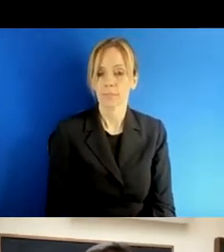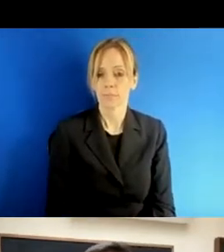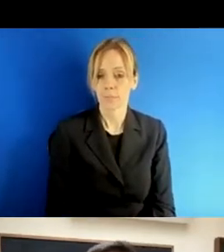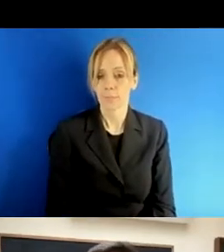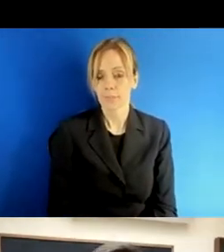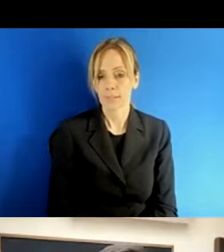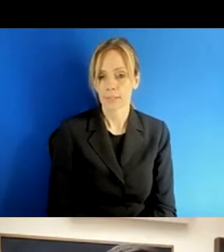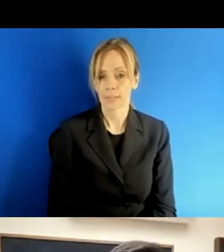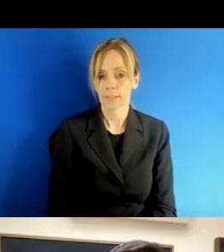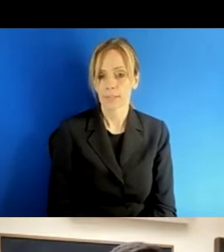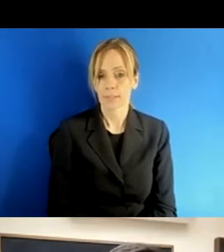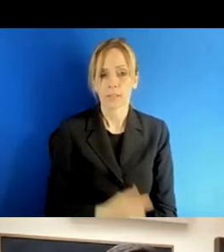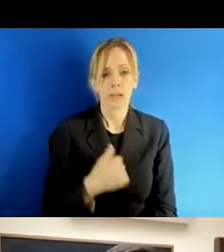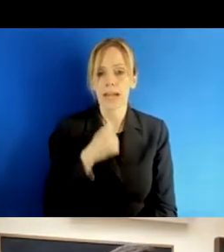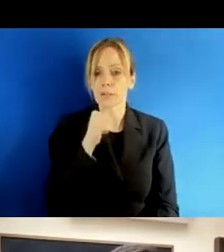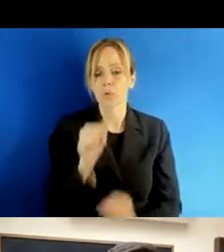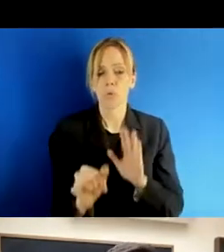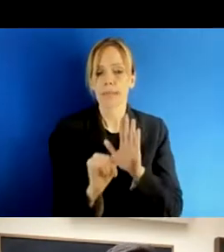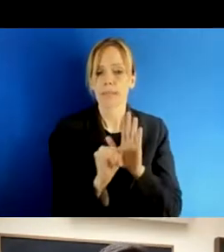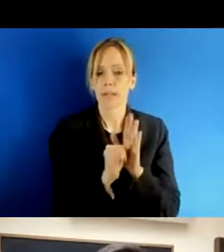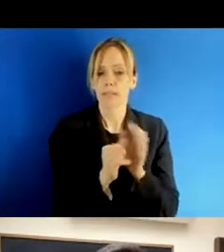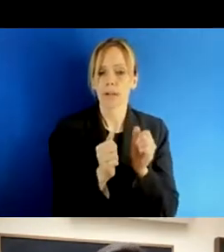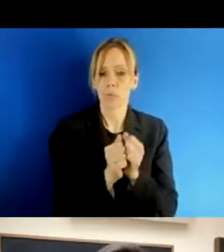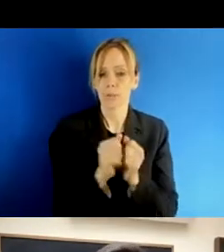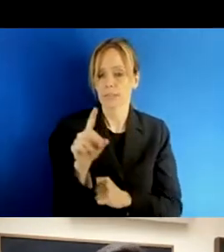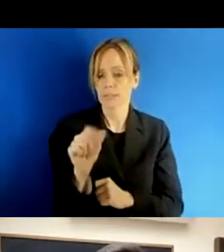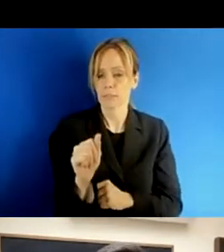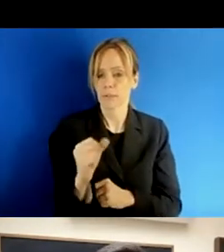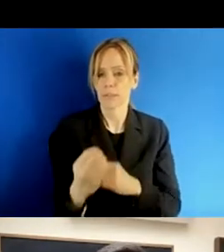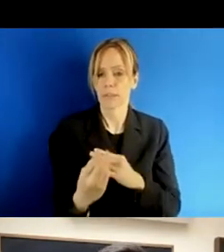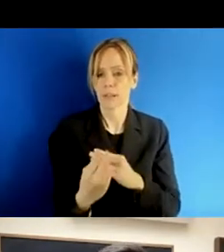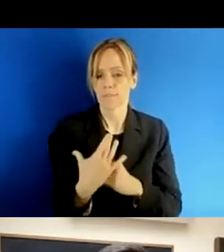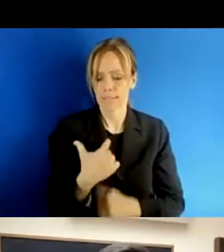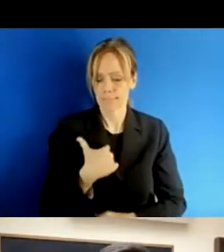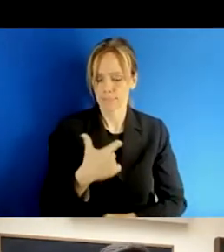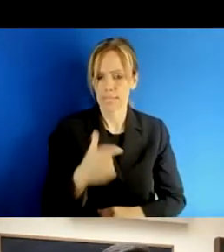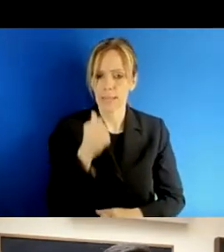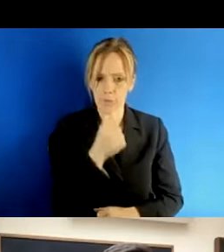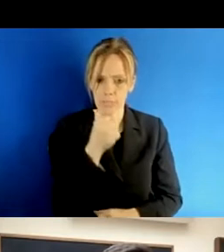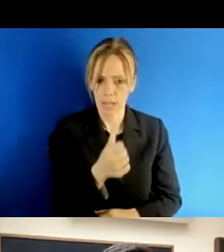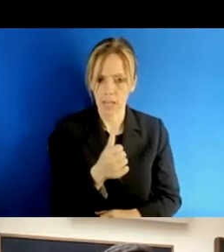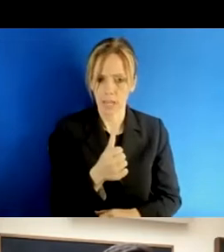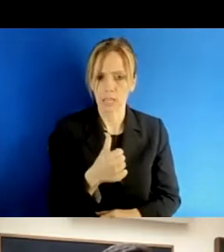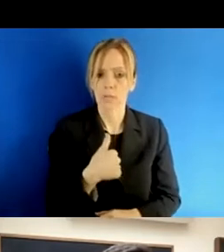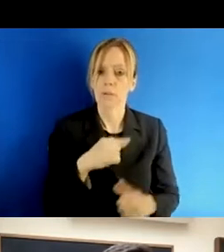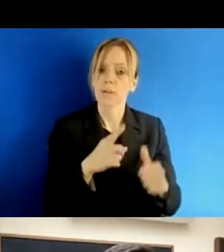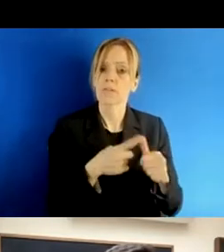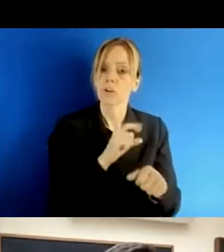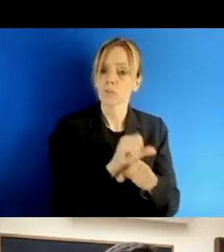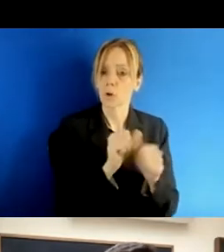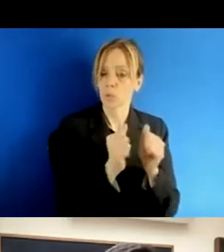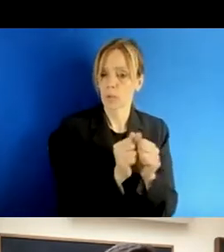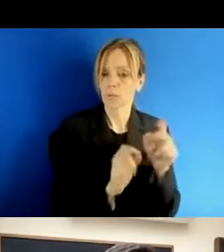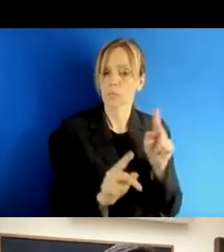I don't identify as having a disability that affects me in my daily life. I first worked with people with disabilities